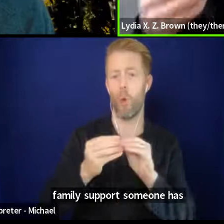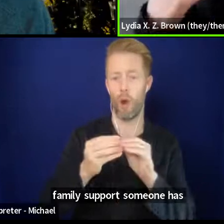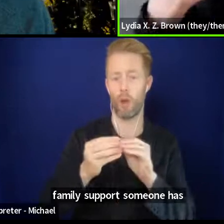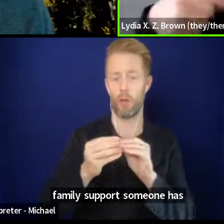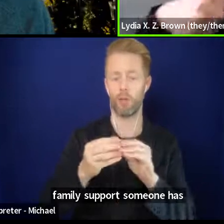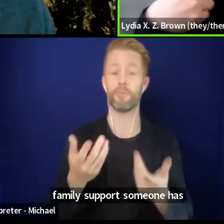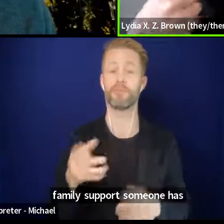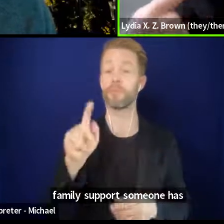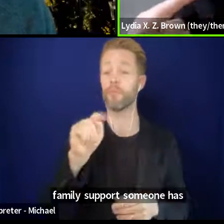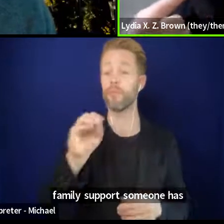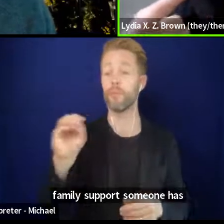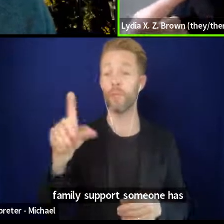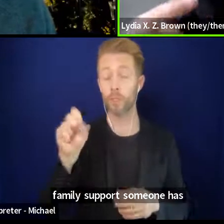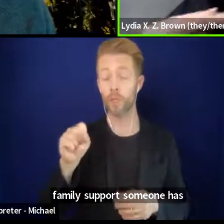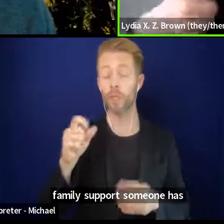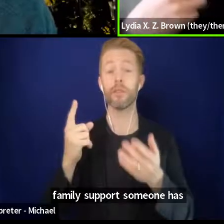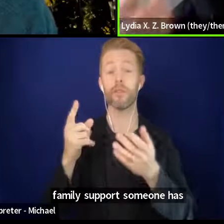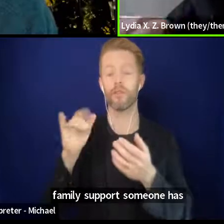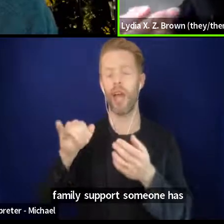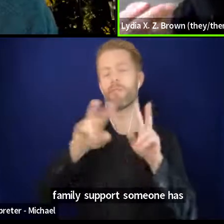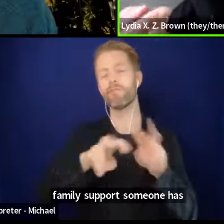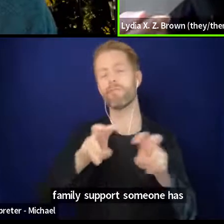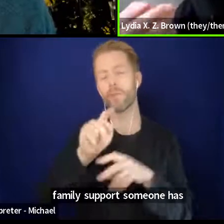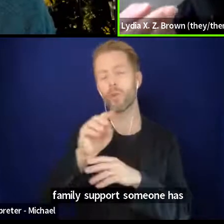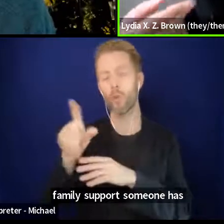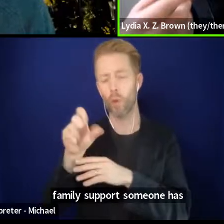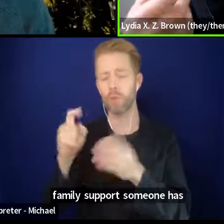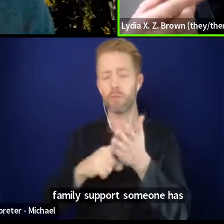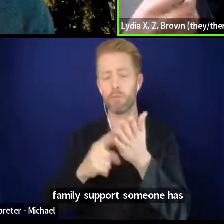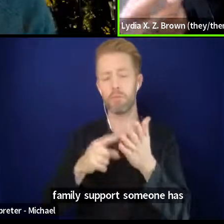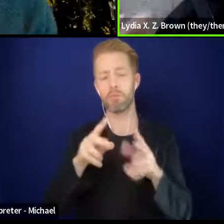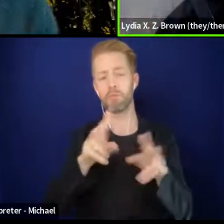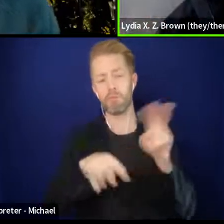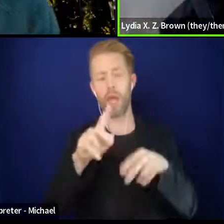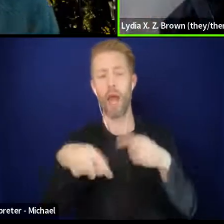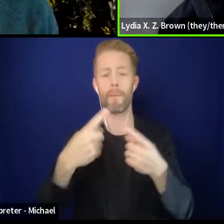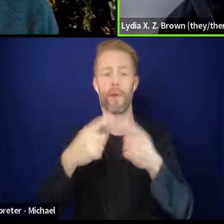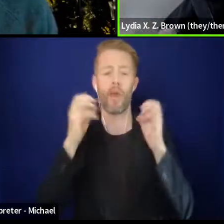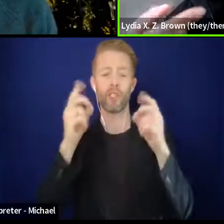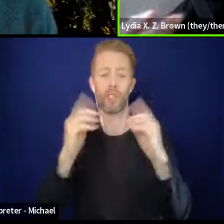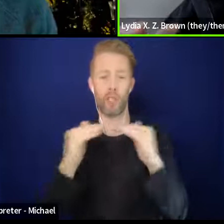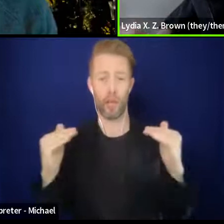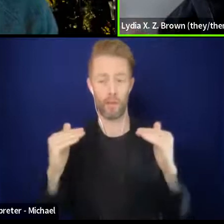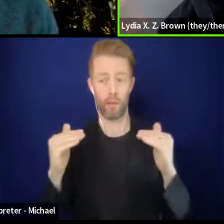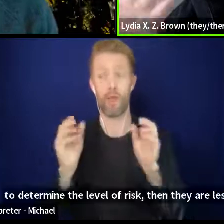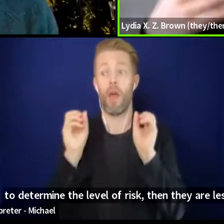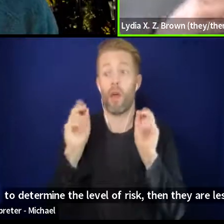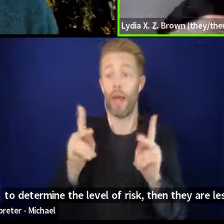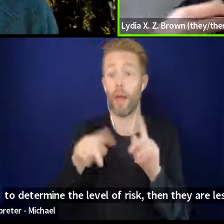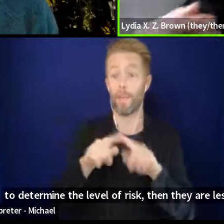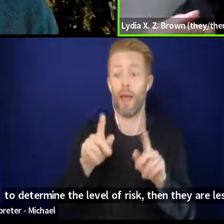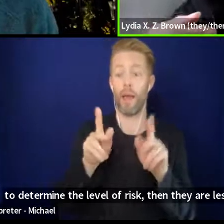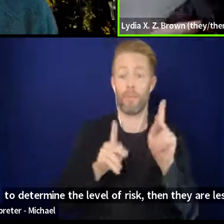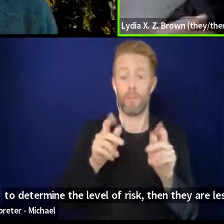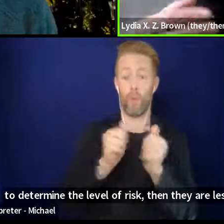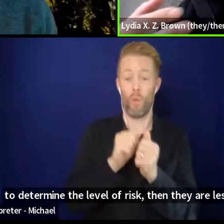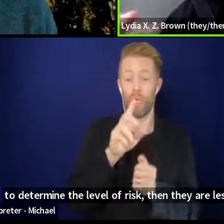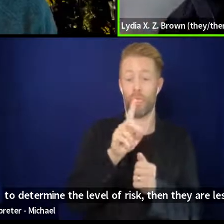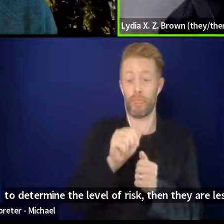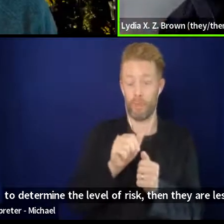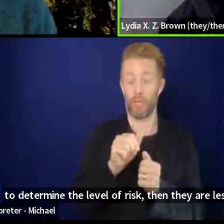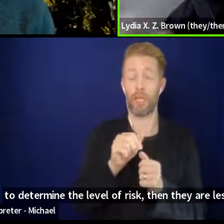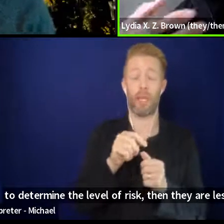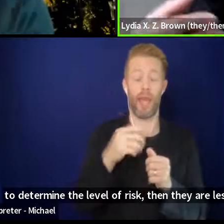consider what level of education someone has, well, people with disabilities face extreme discrimination in education, in both the K to 12 system and in